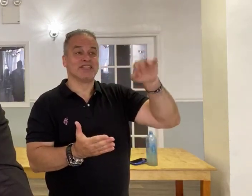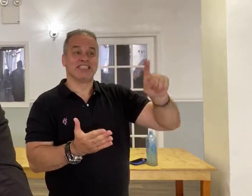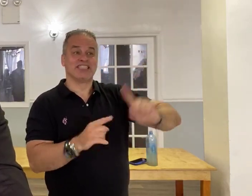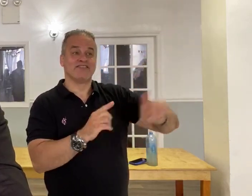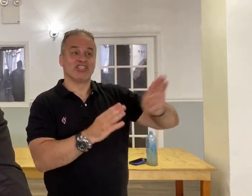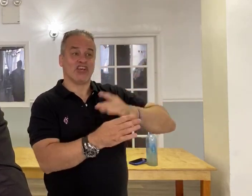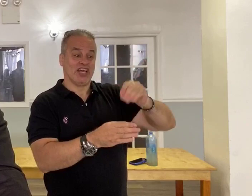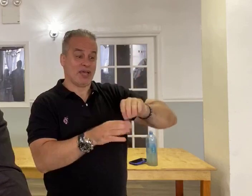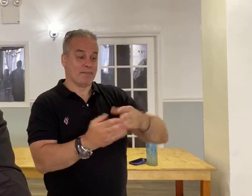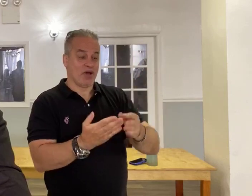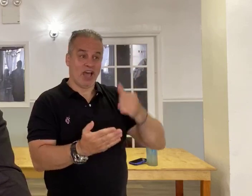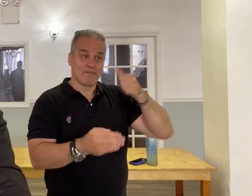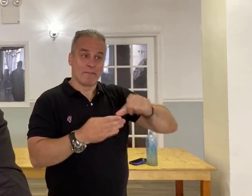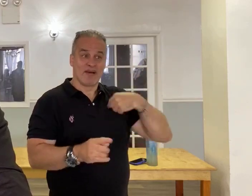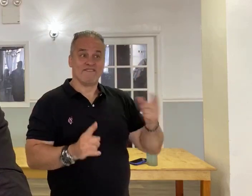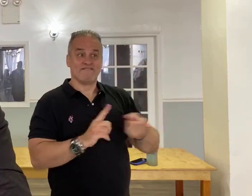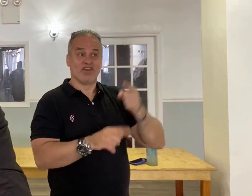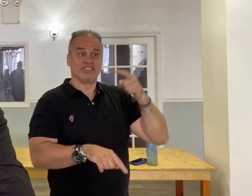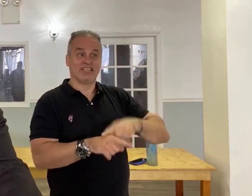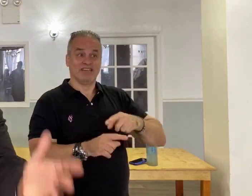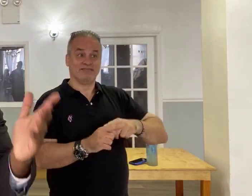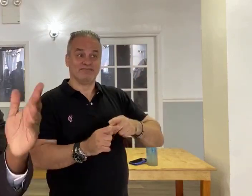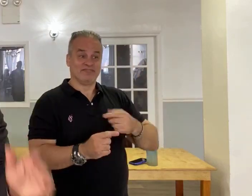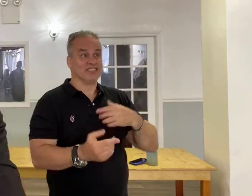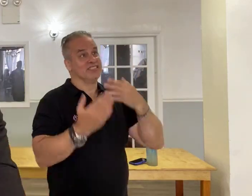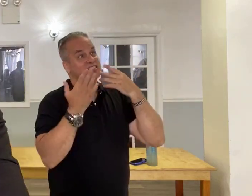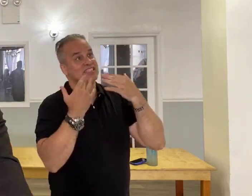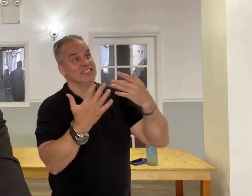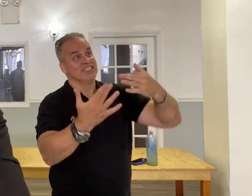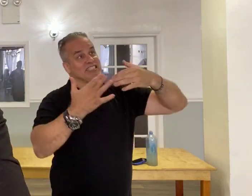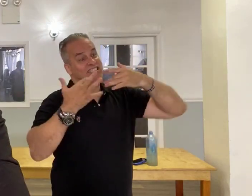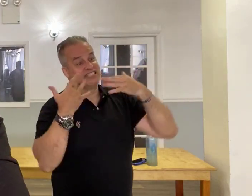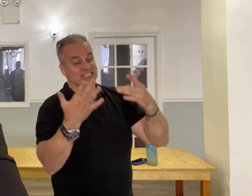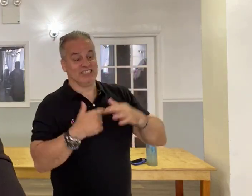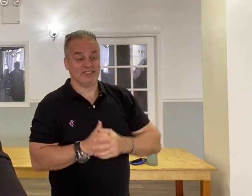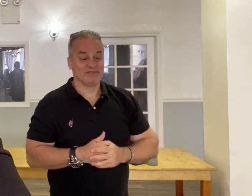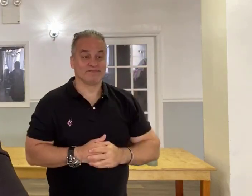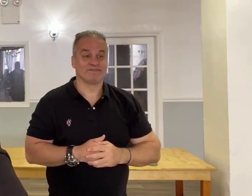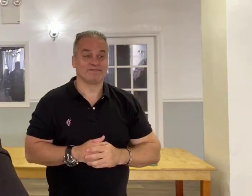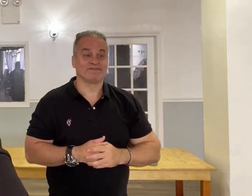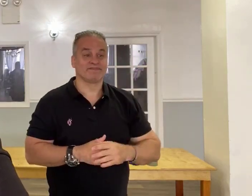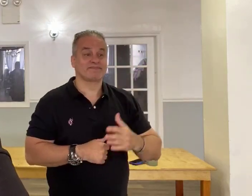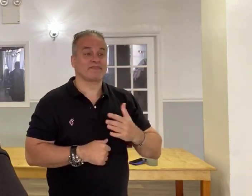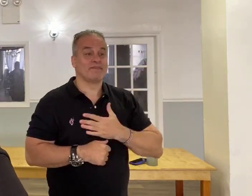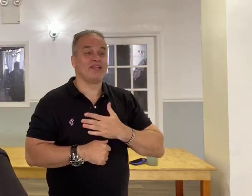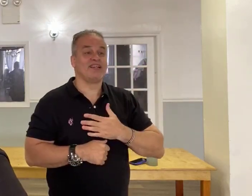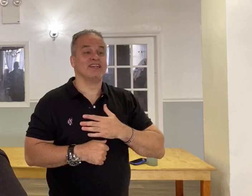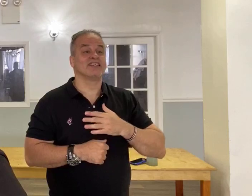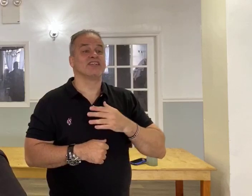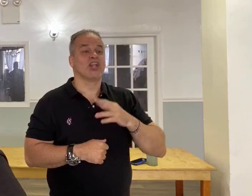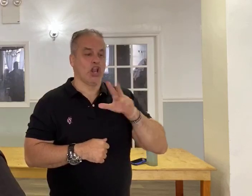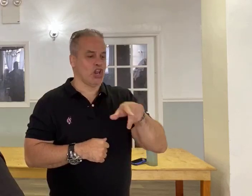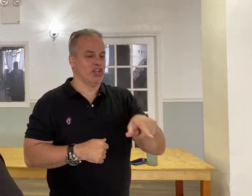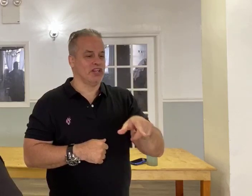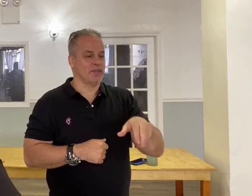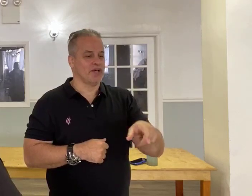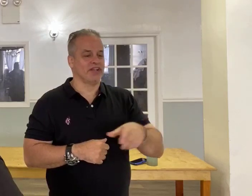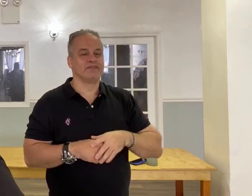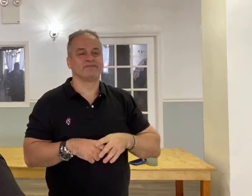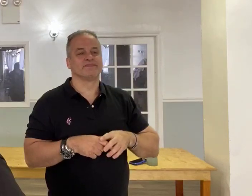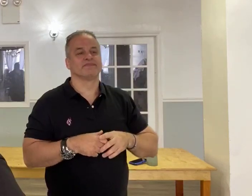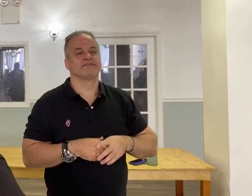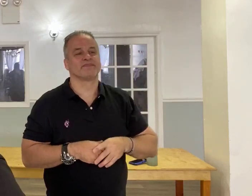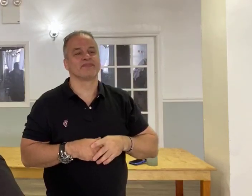practice and I was having a great time at home. My poor dear family was suffering through that. Me singing loud at the top